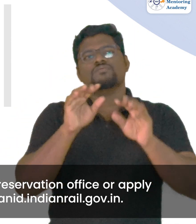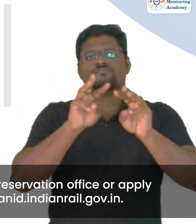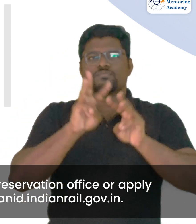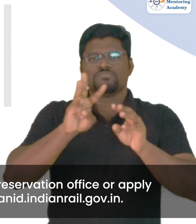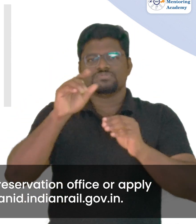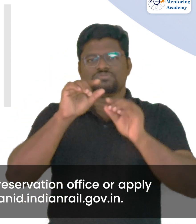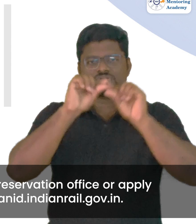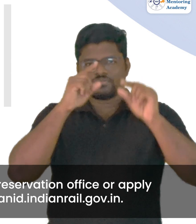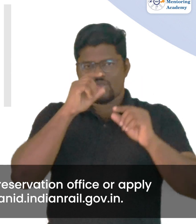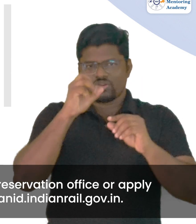at